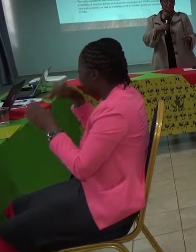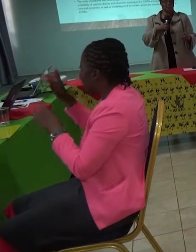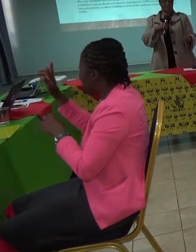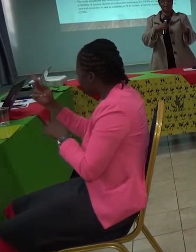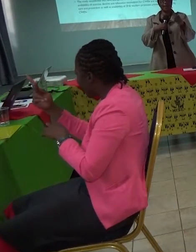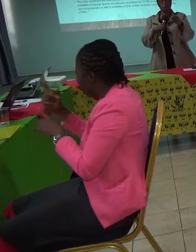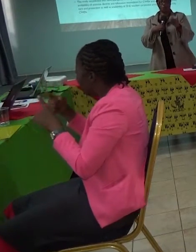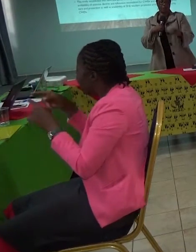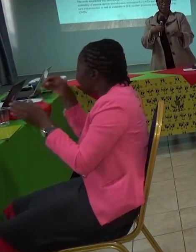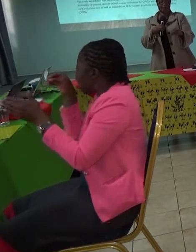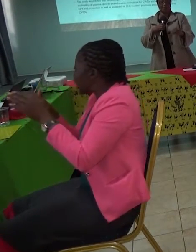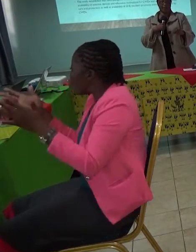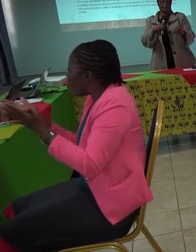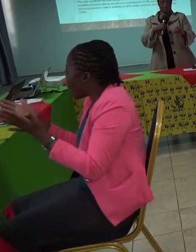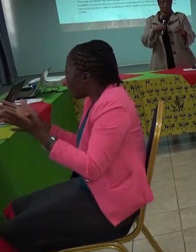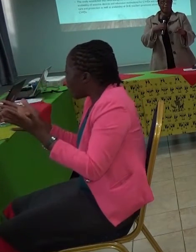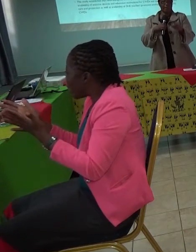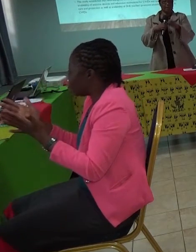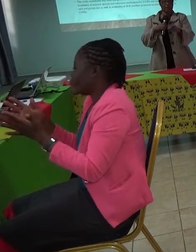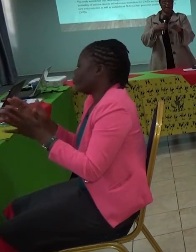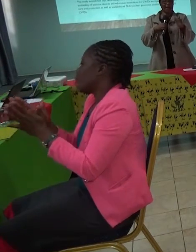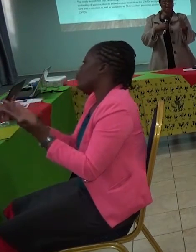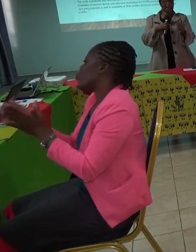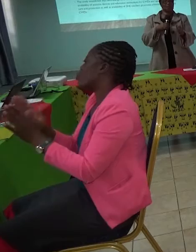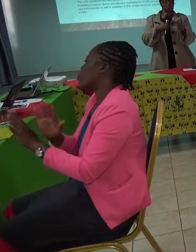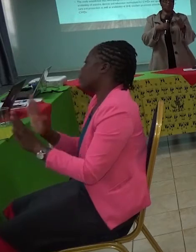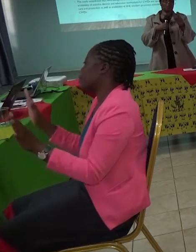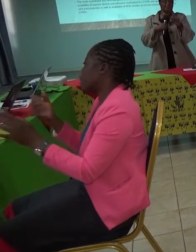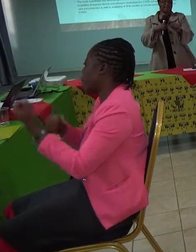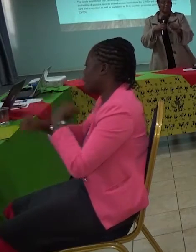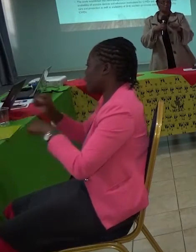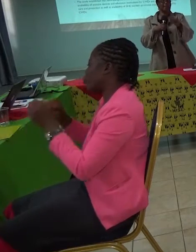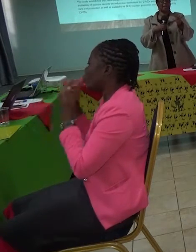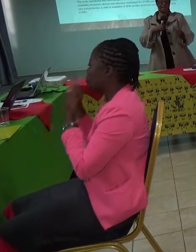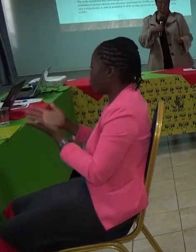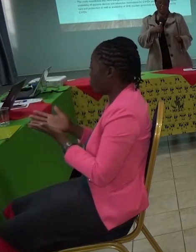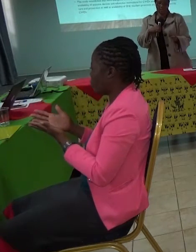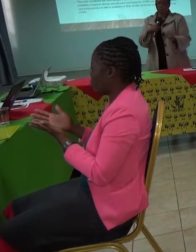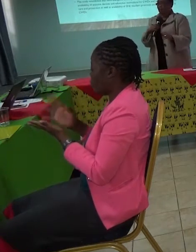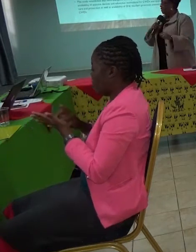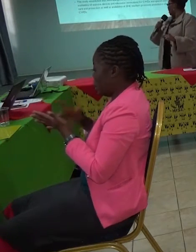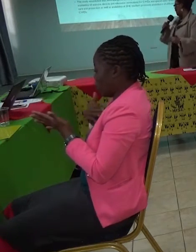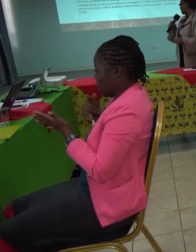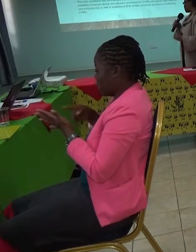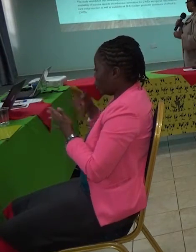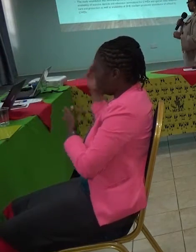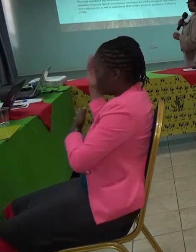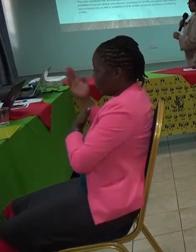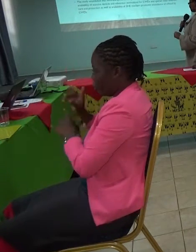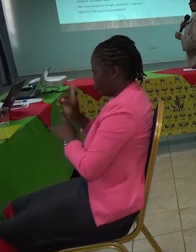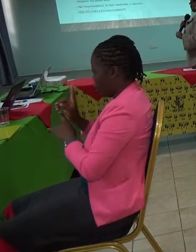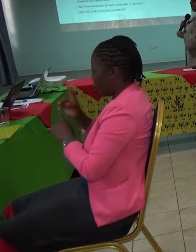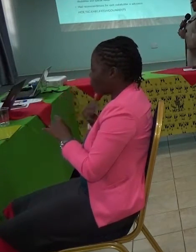world, in the NGO world. And that is why I needed this to be more of a discussion than a presentation. Let's move